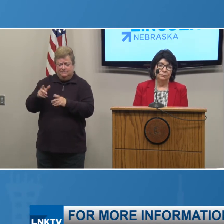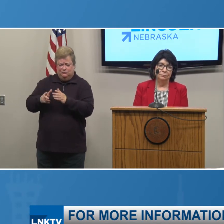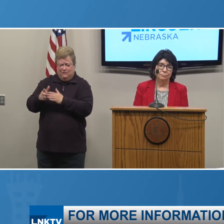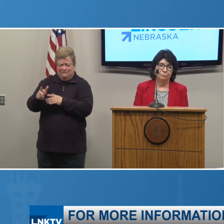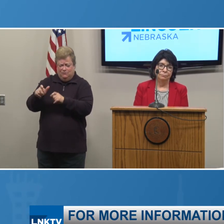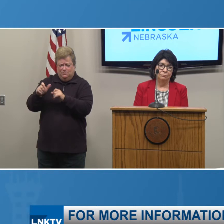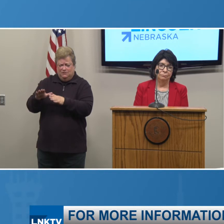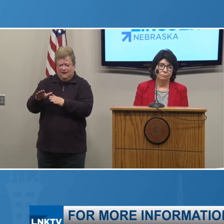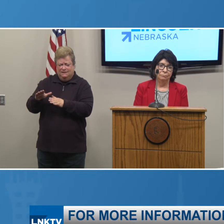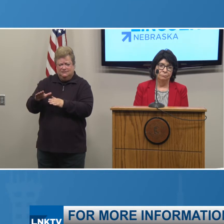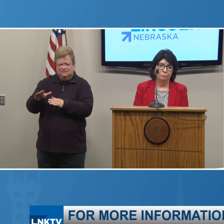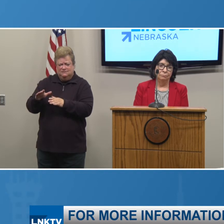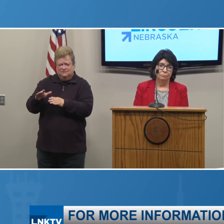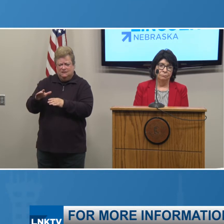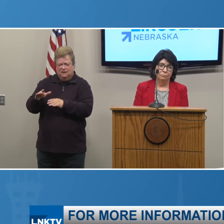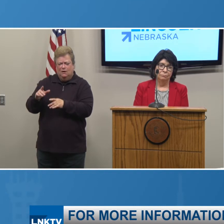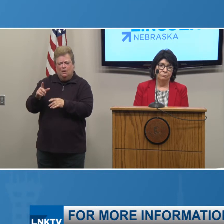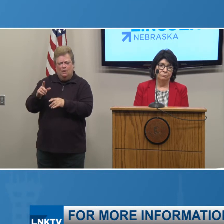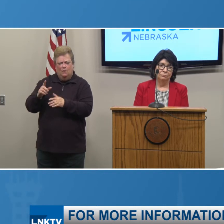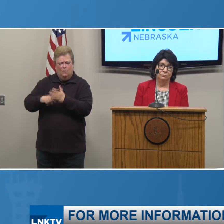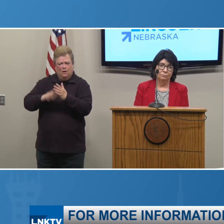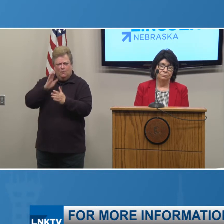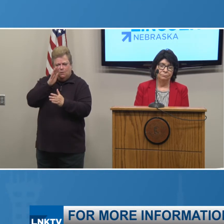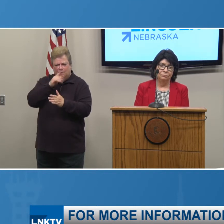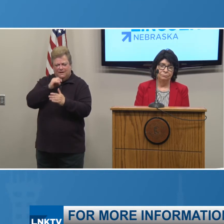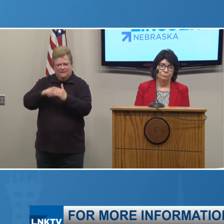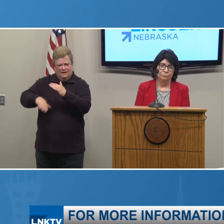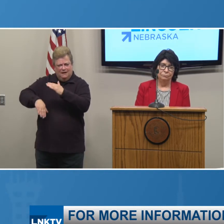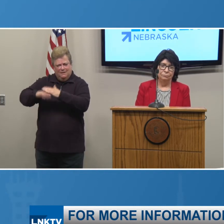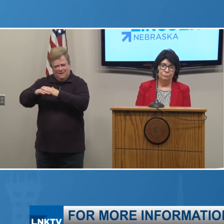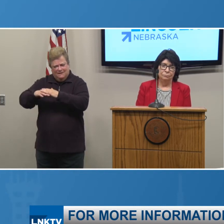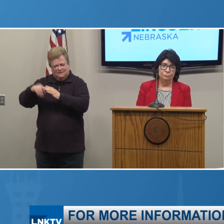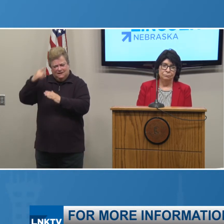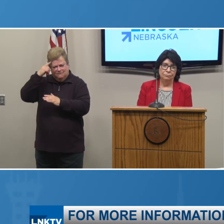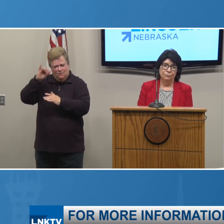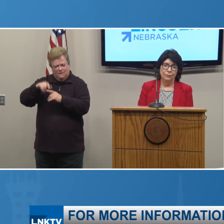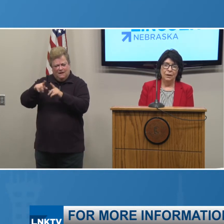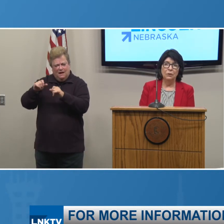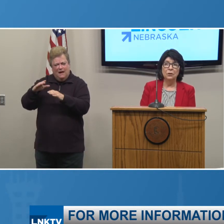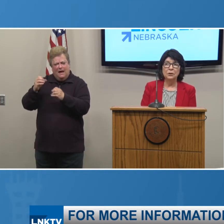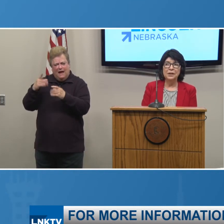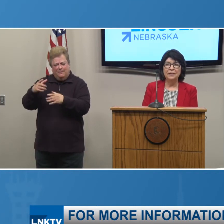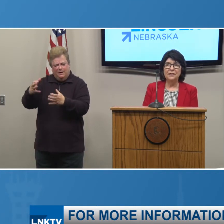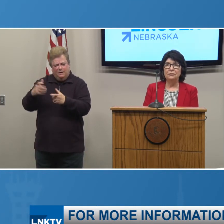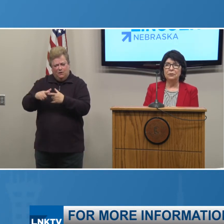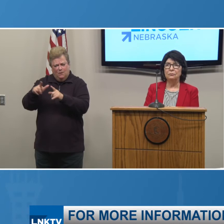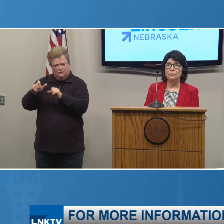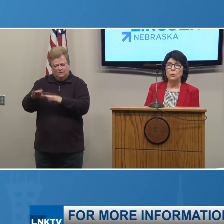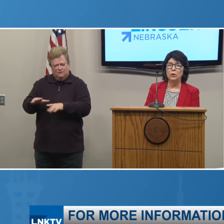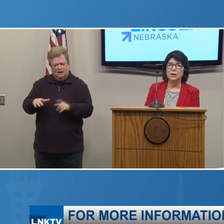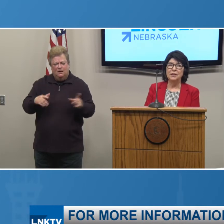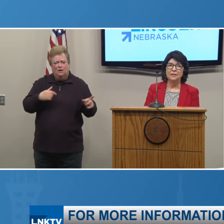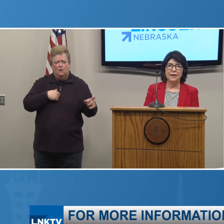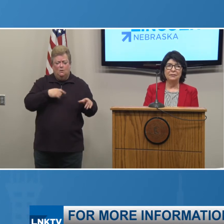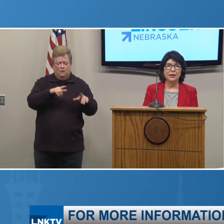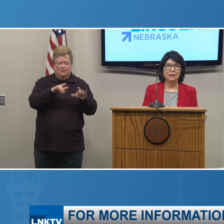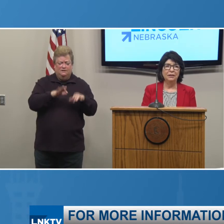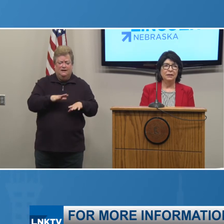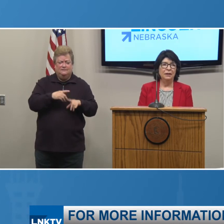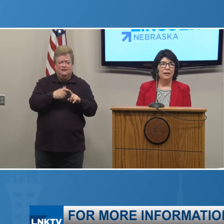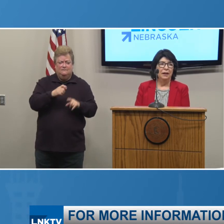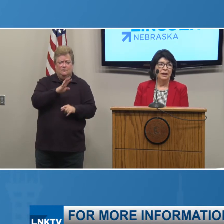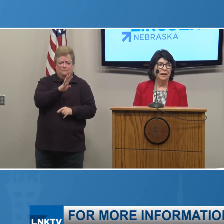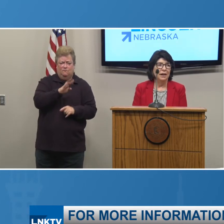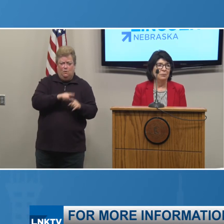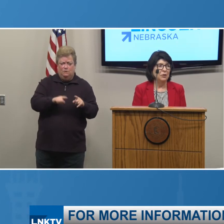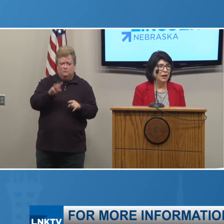High. What's the capacity that you'll have to test, and how many do you hope to test? Well, we're testing from 4 to